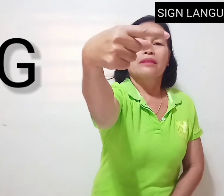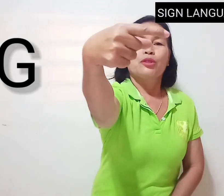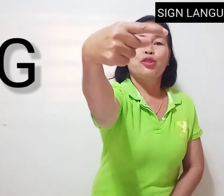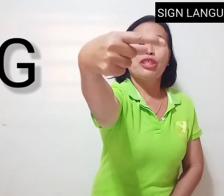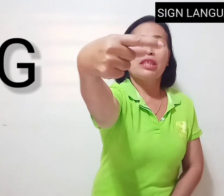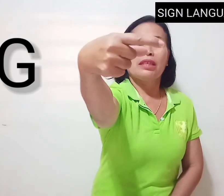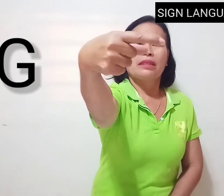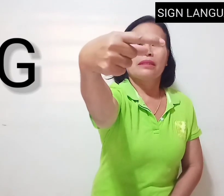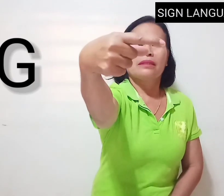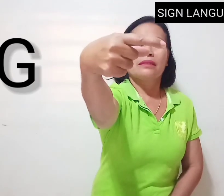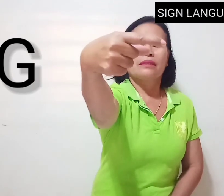G.